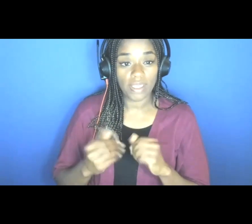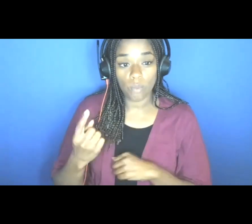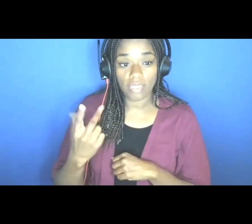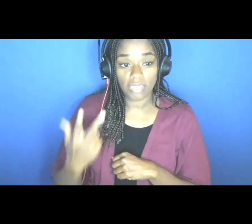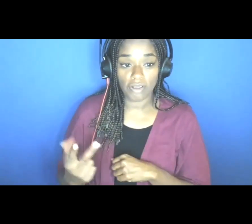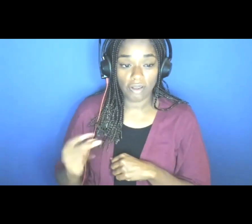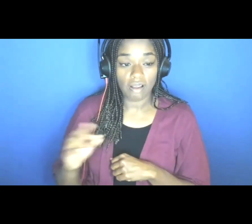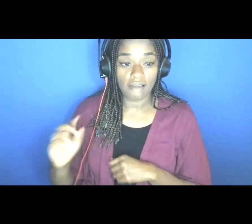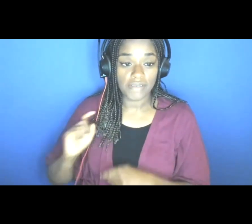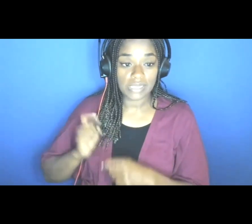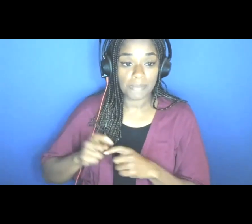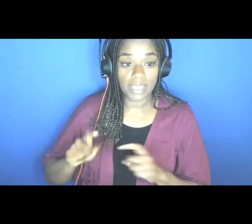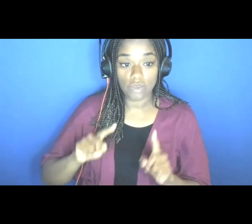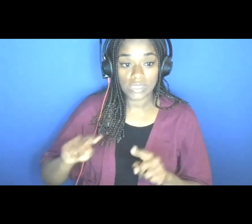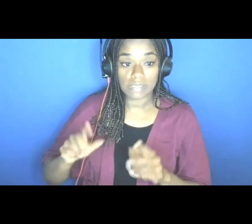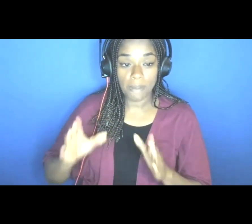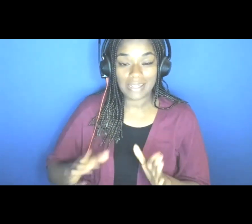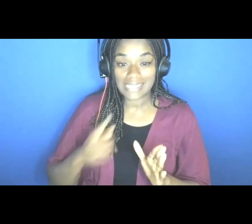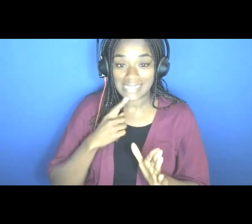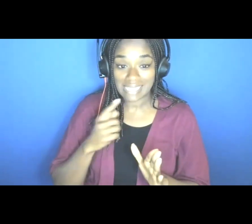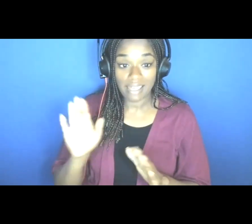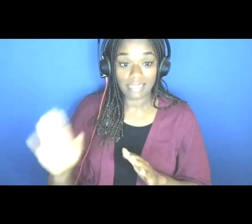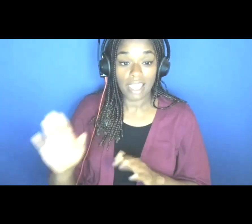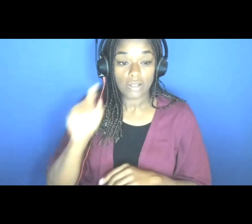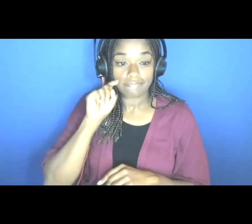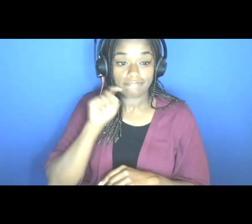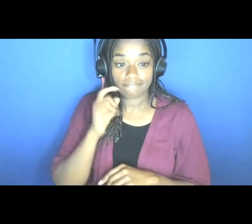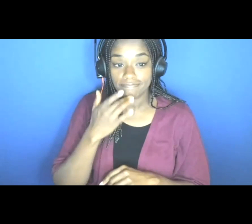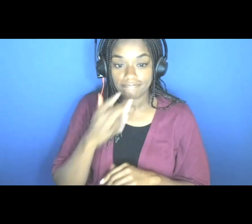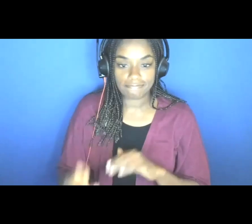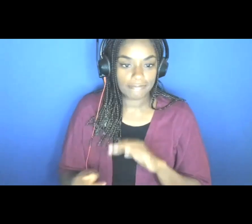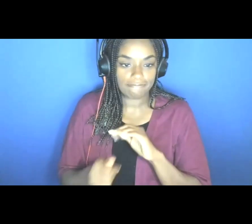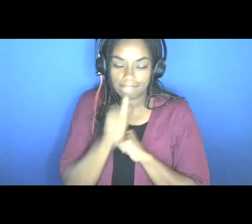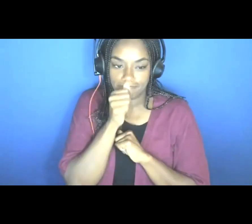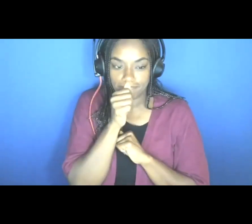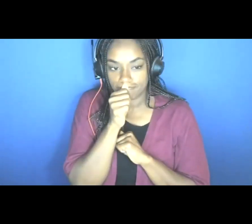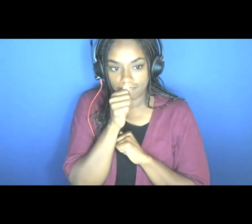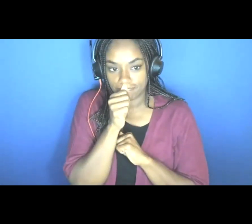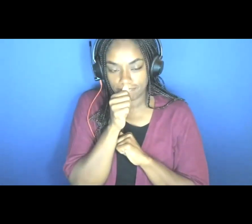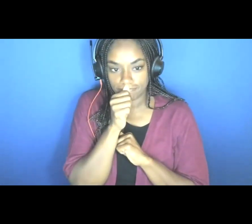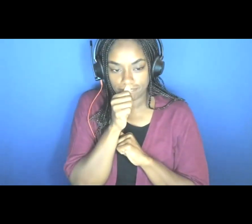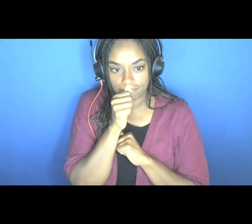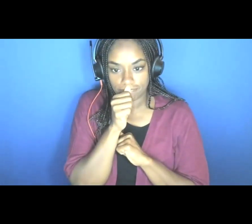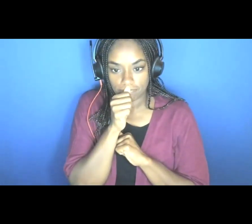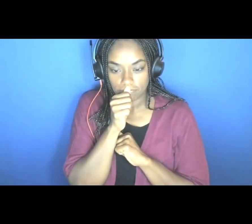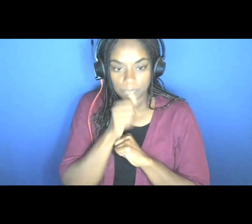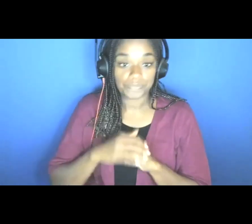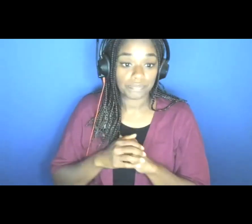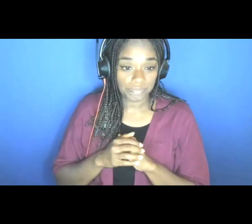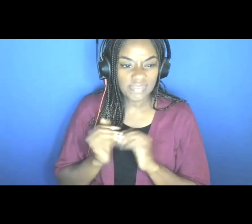said that they hid their sexual orientation from a healthcare provider compared to just under a quarter of